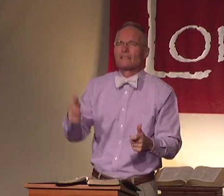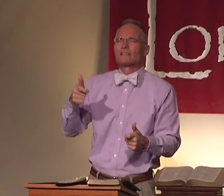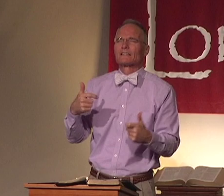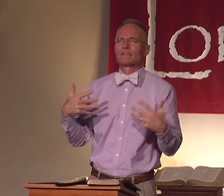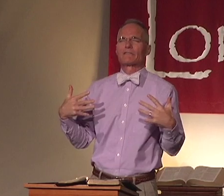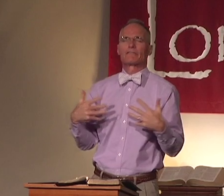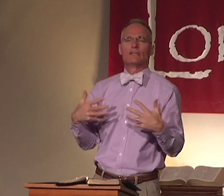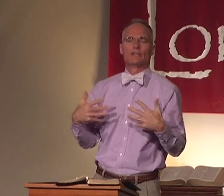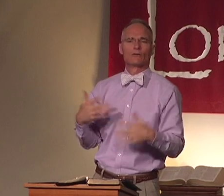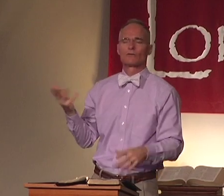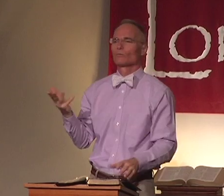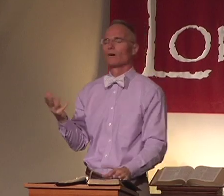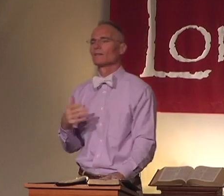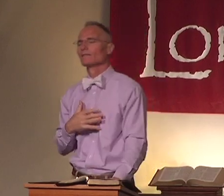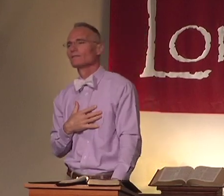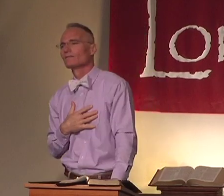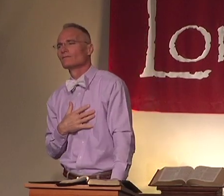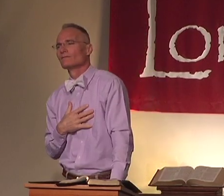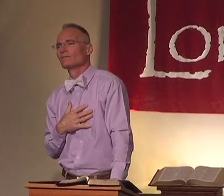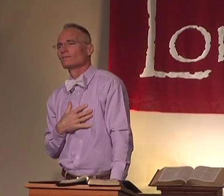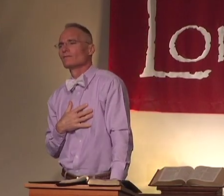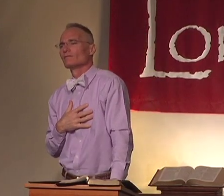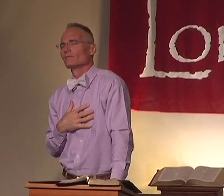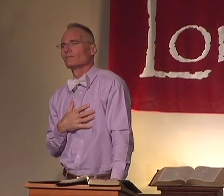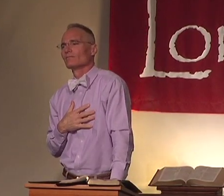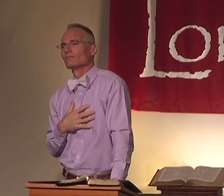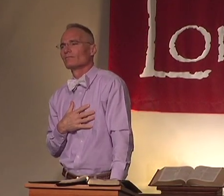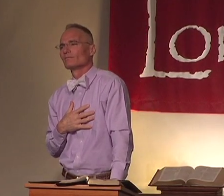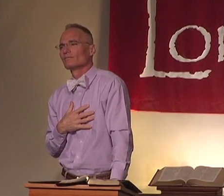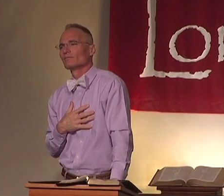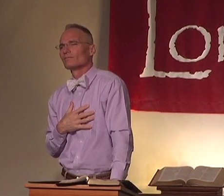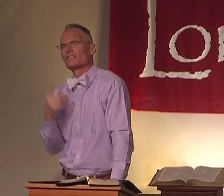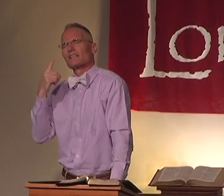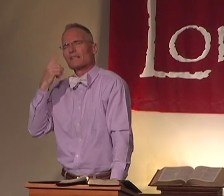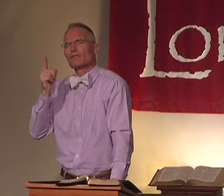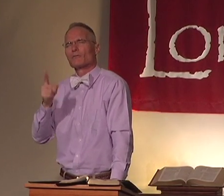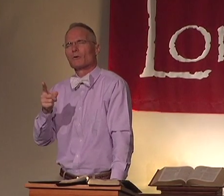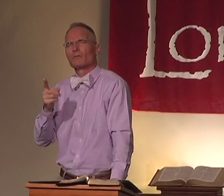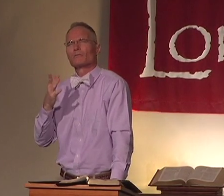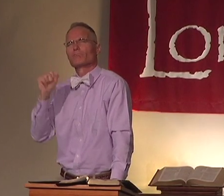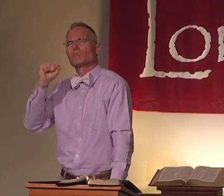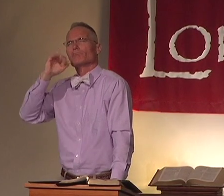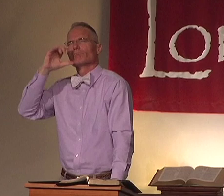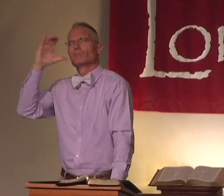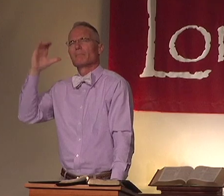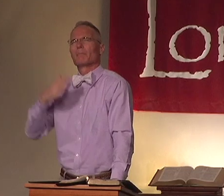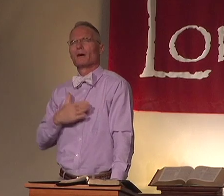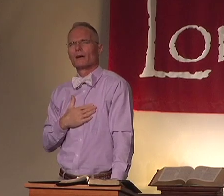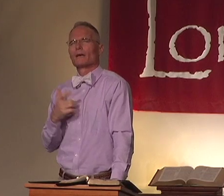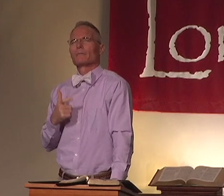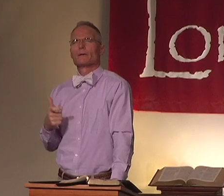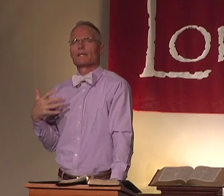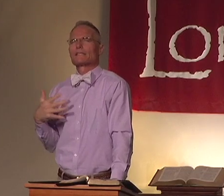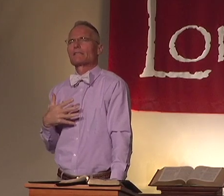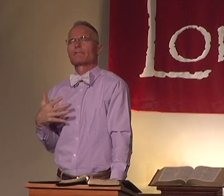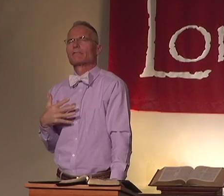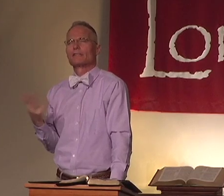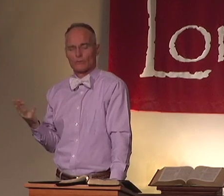Think about your biggest fear. What is your biggest fear? Think for just a minute and just visualize your